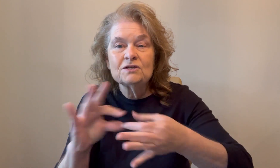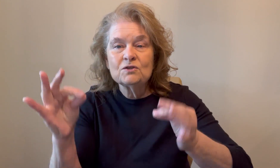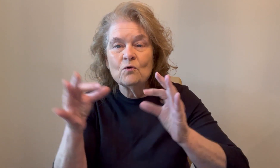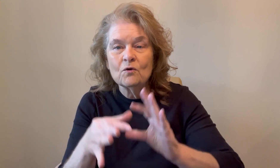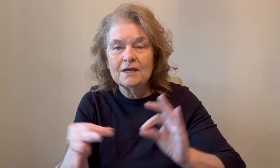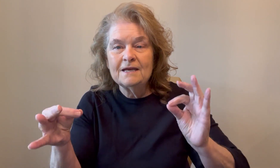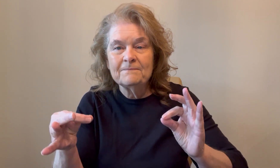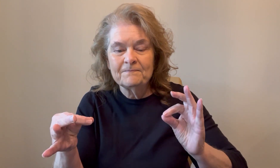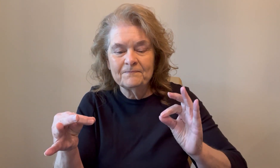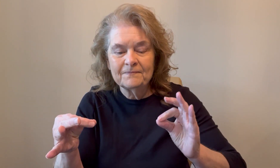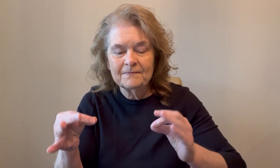Story.